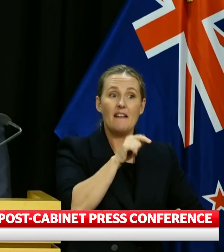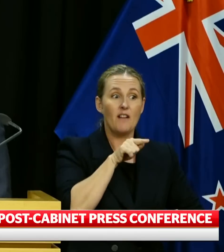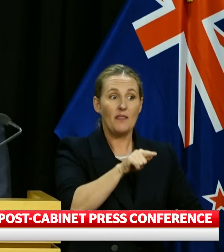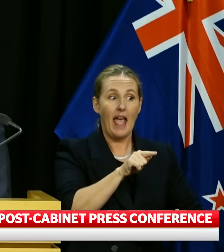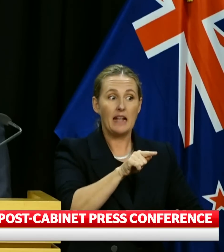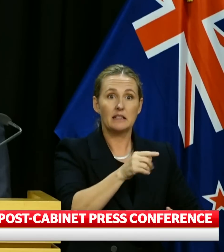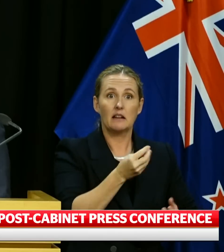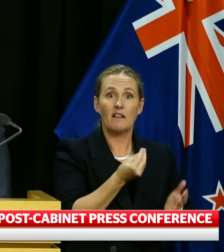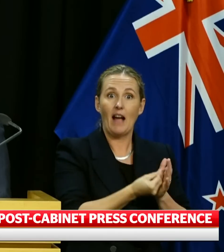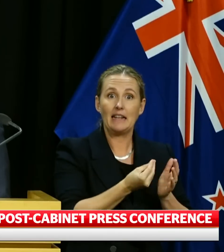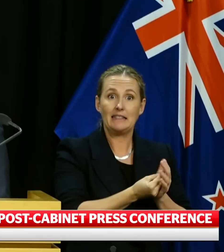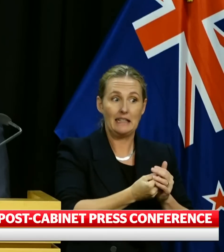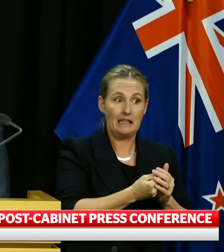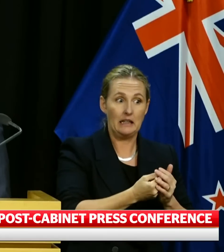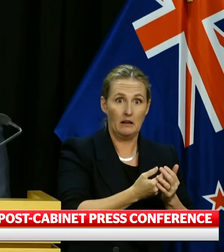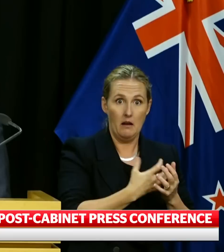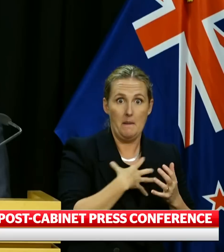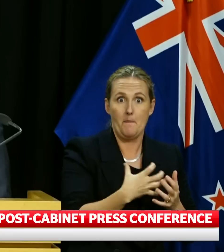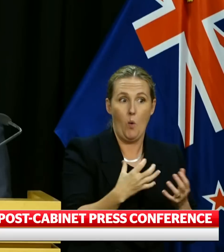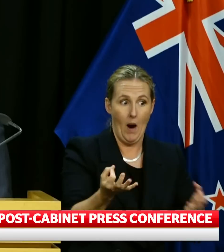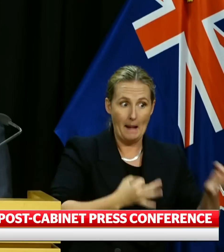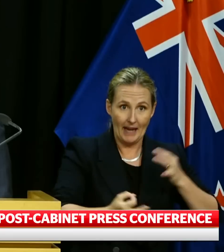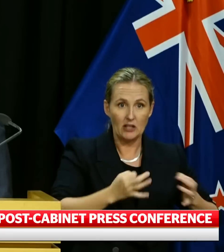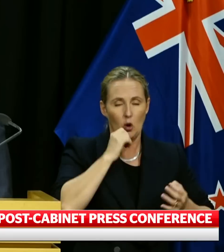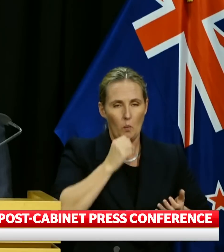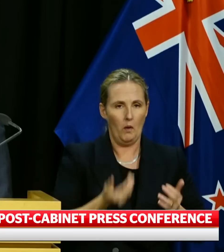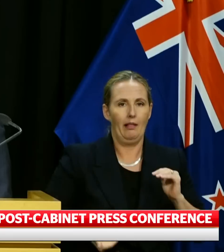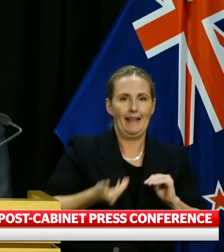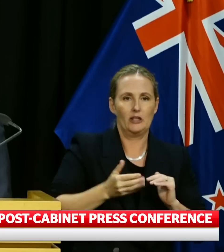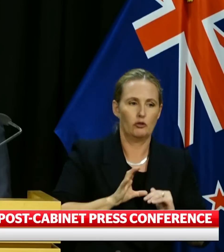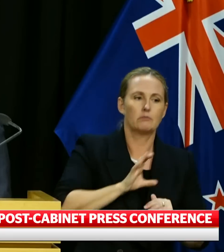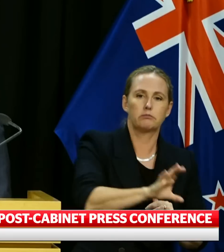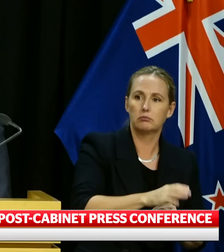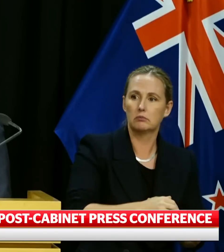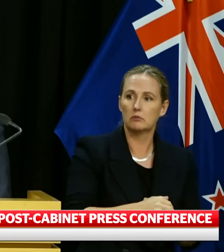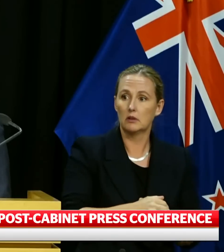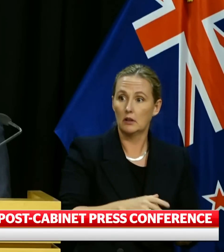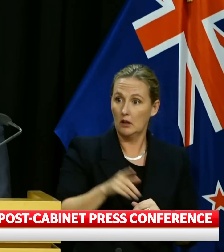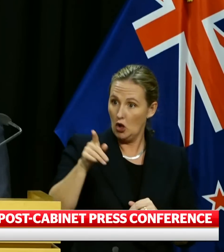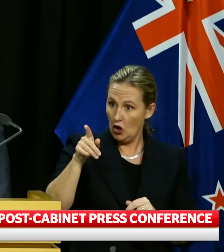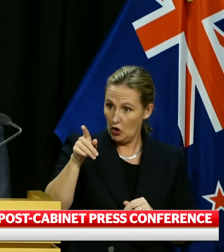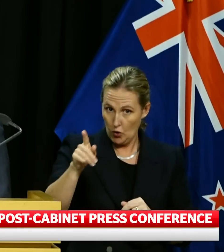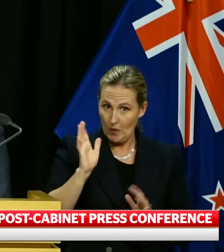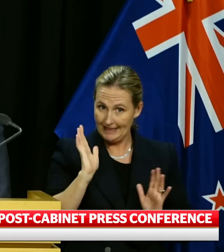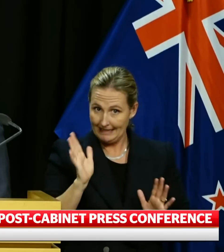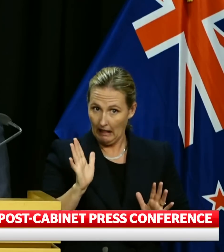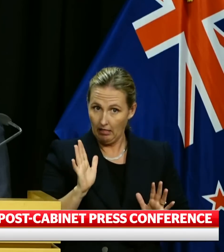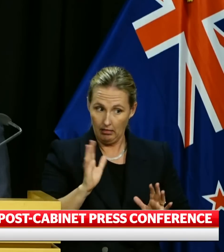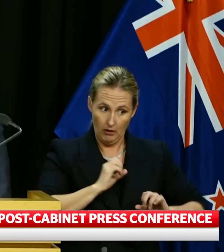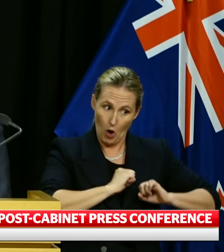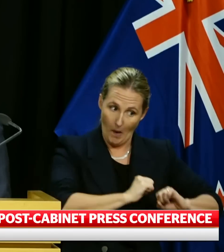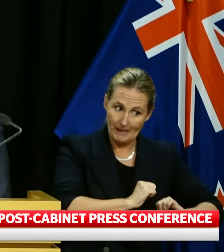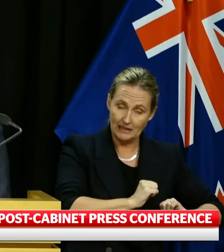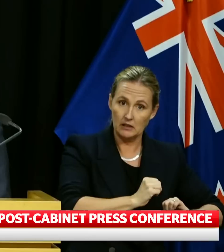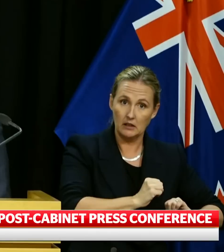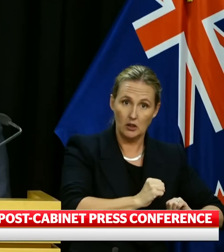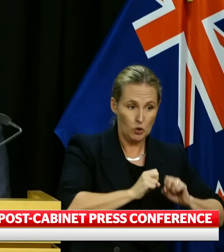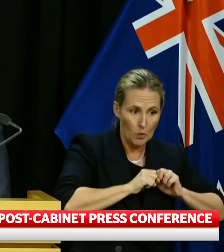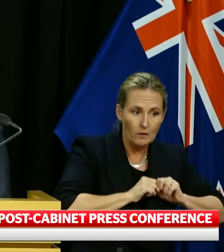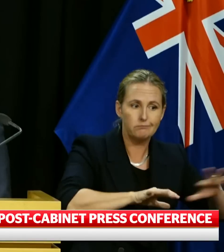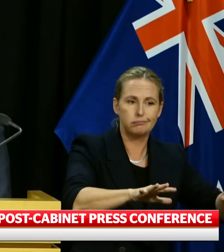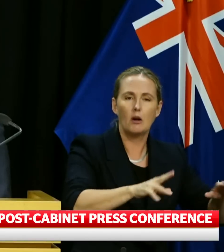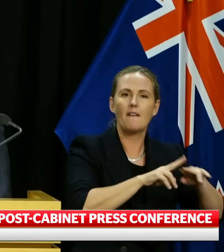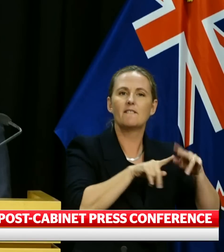being oversubscribed, that we would put more money into it. And you were committing to that now, even though you've refocused things a little bit? Yeah, no, it's a good